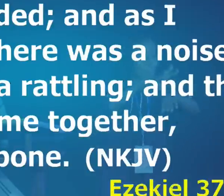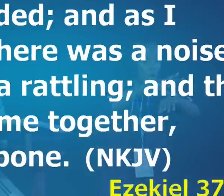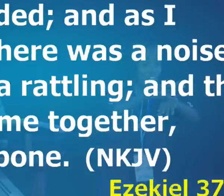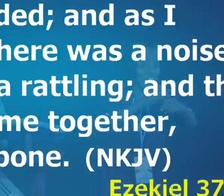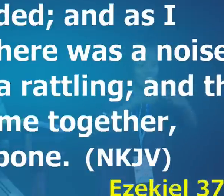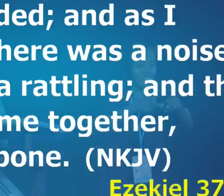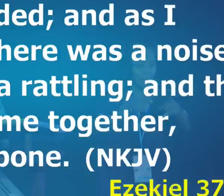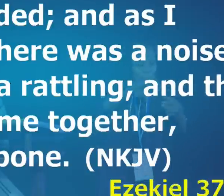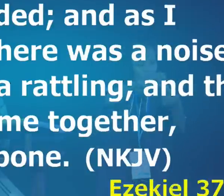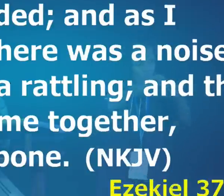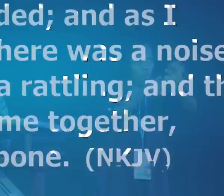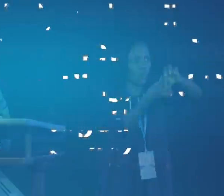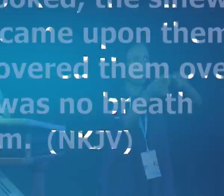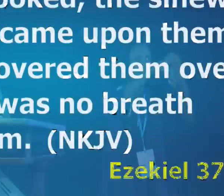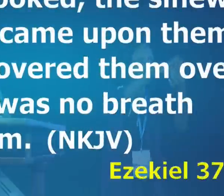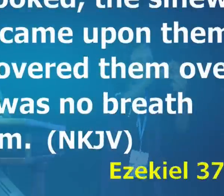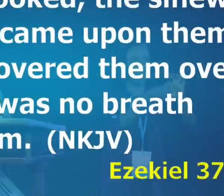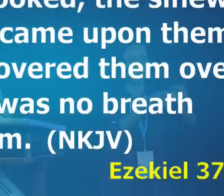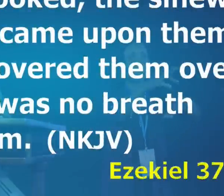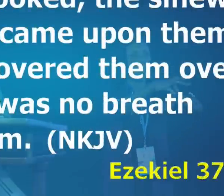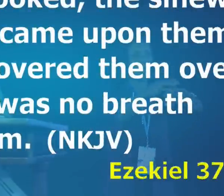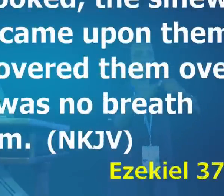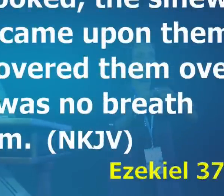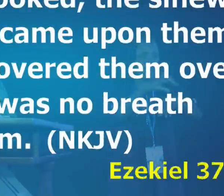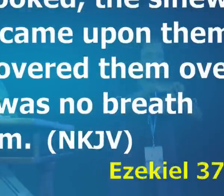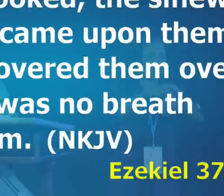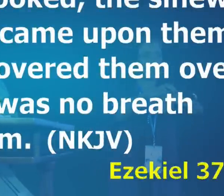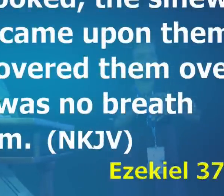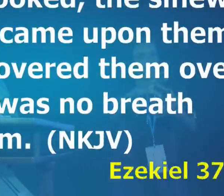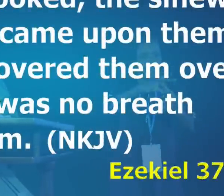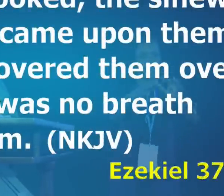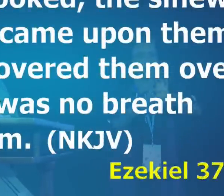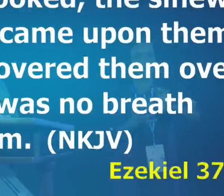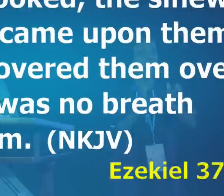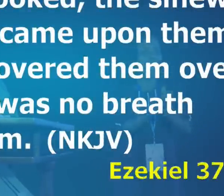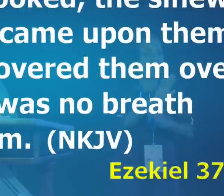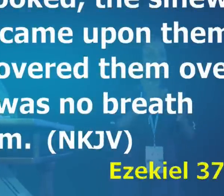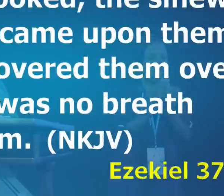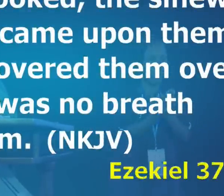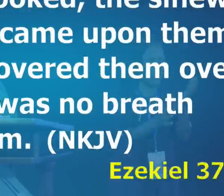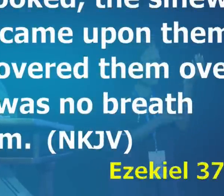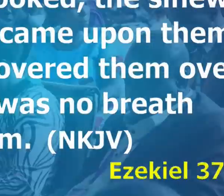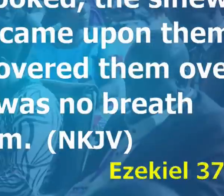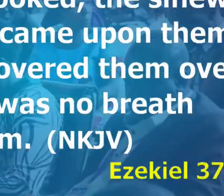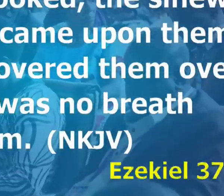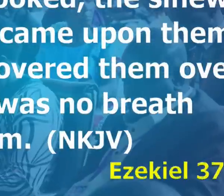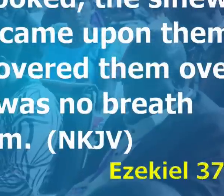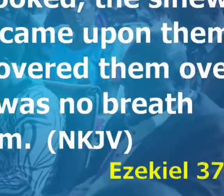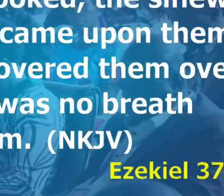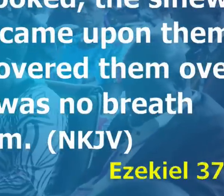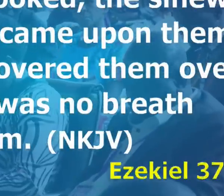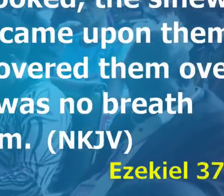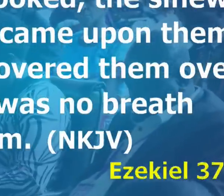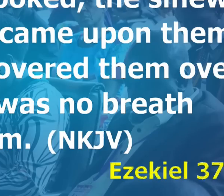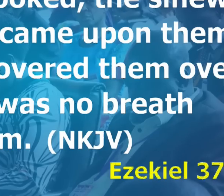together, bone to bone. Indeed, as I looked, the sinews and the flesh came upon them, and